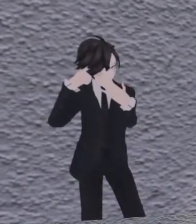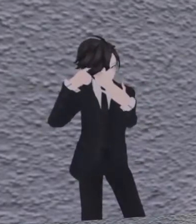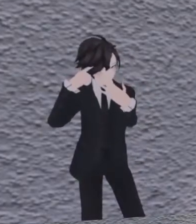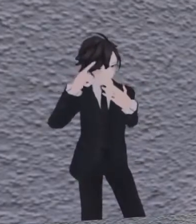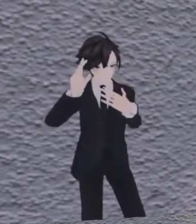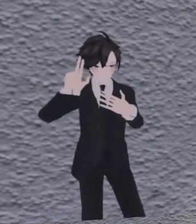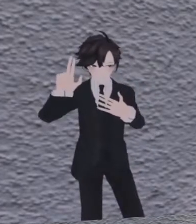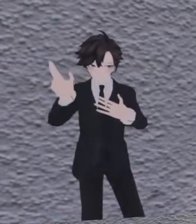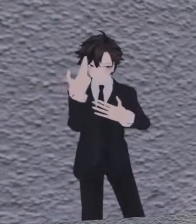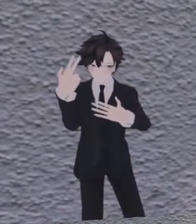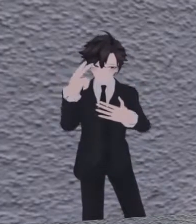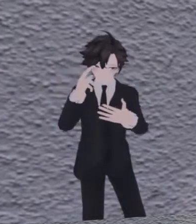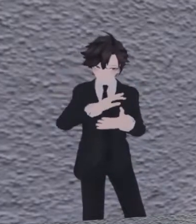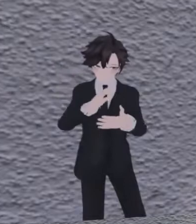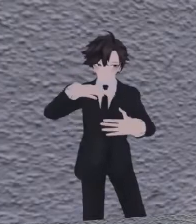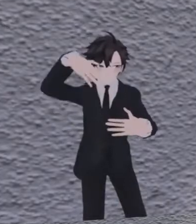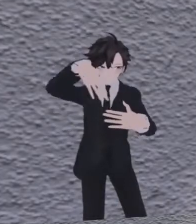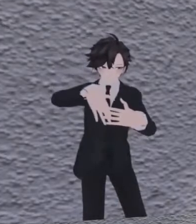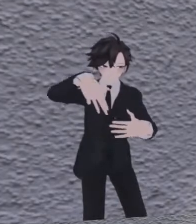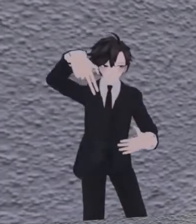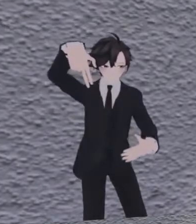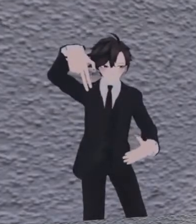And it was called CONN, and I think it's